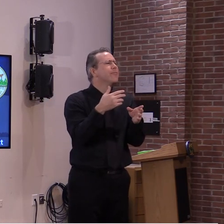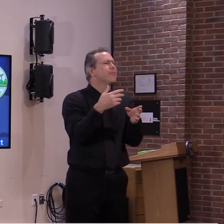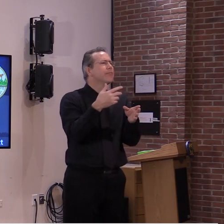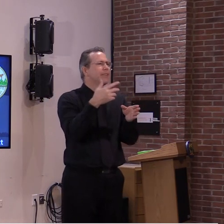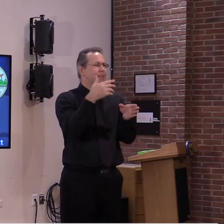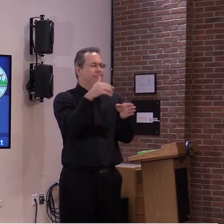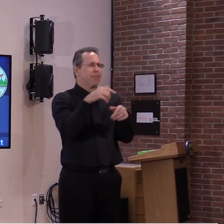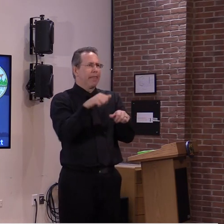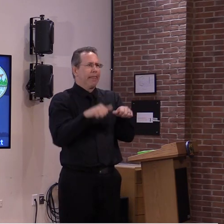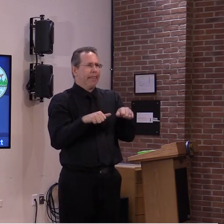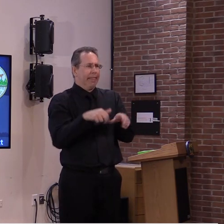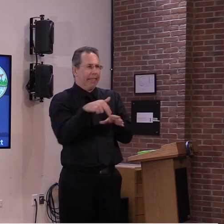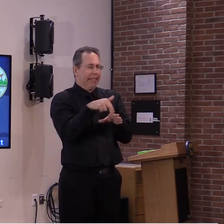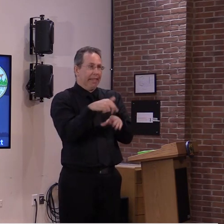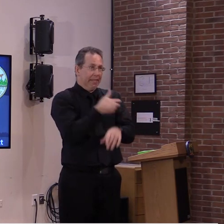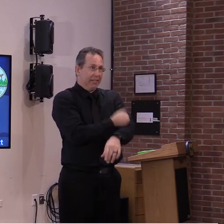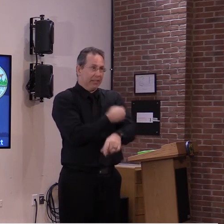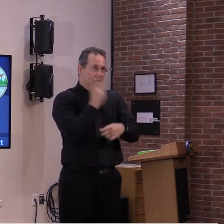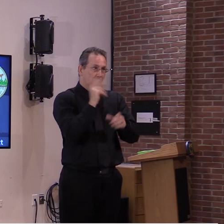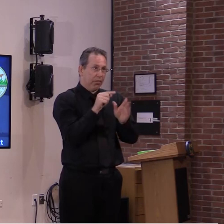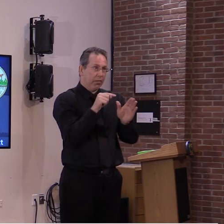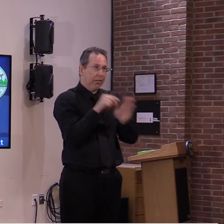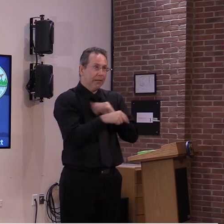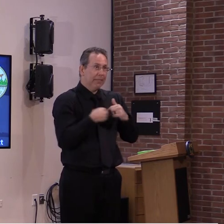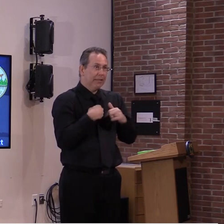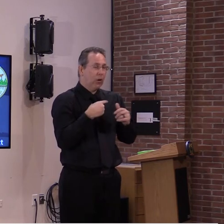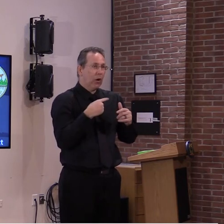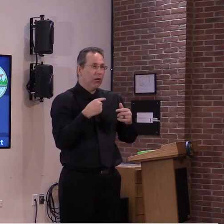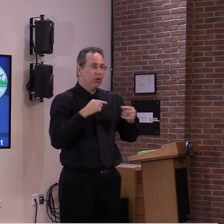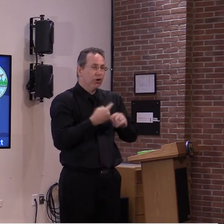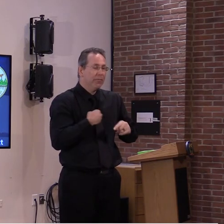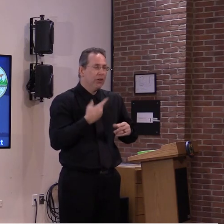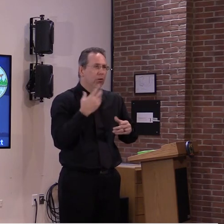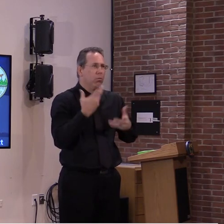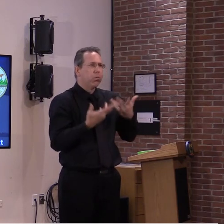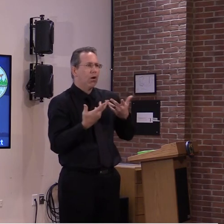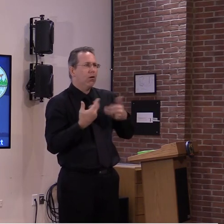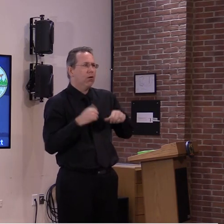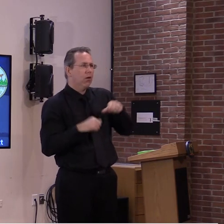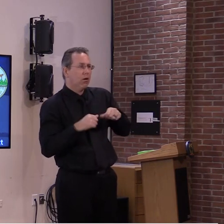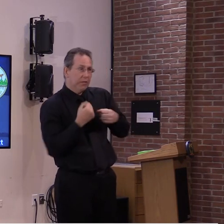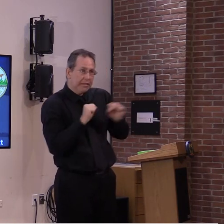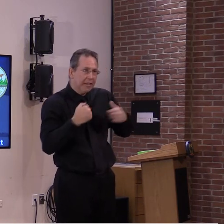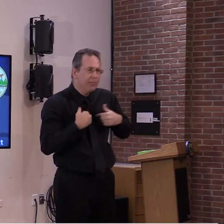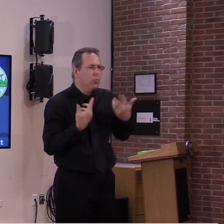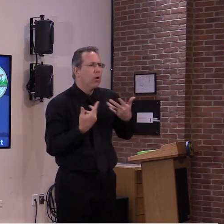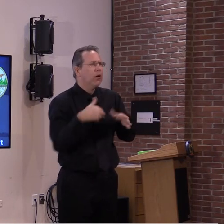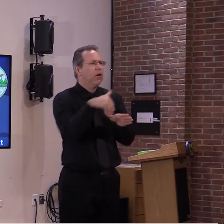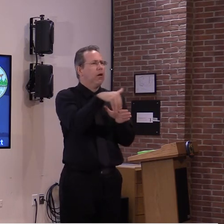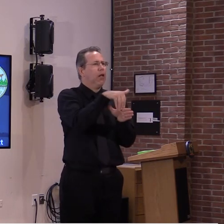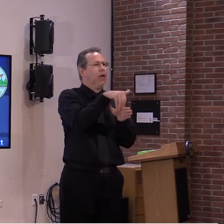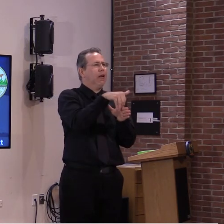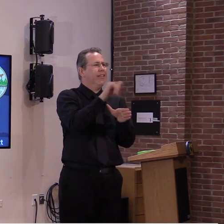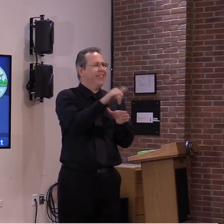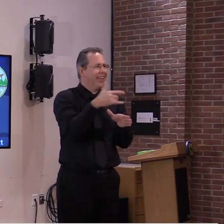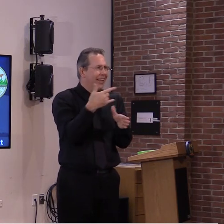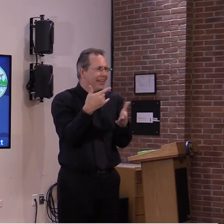it's never at rates like you're describing. It's in the 10-20% range.